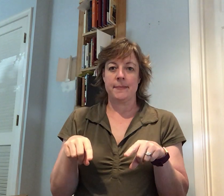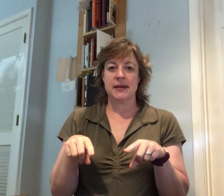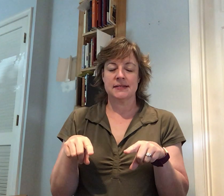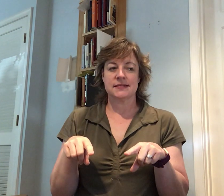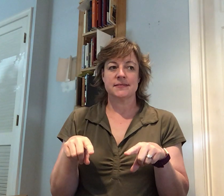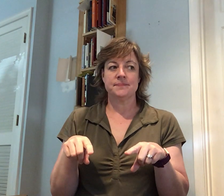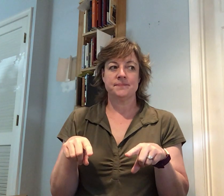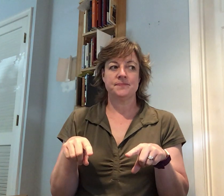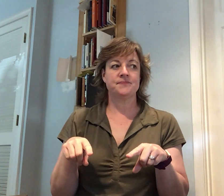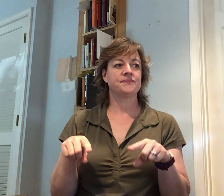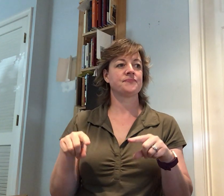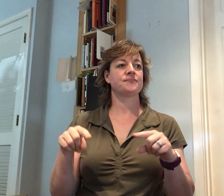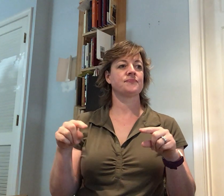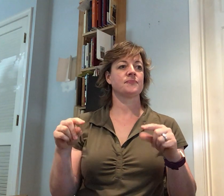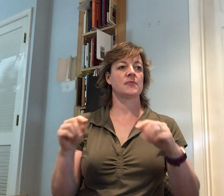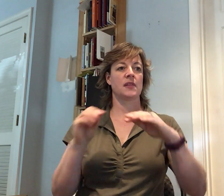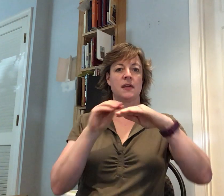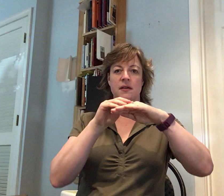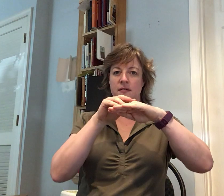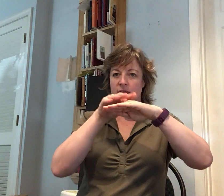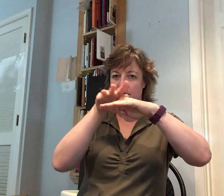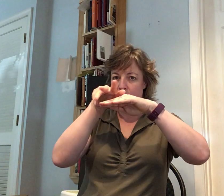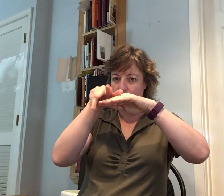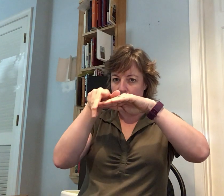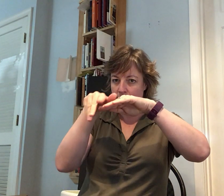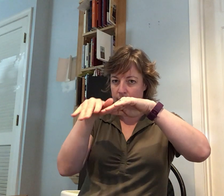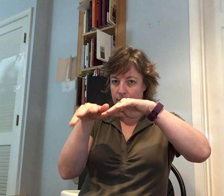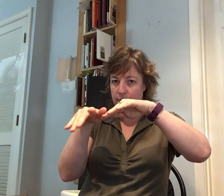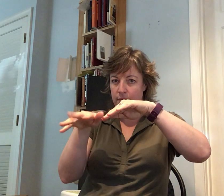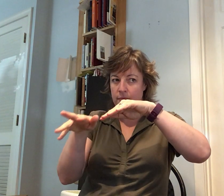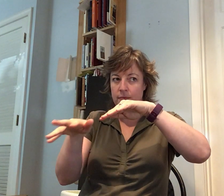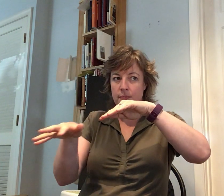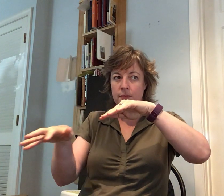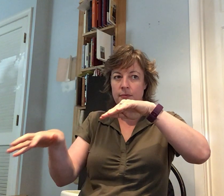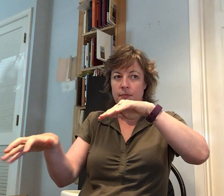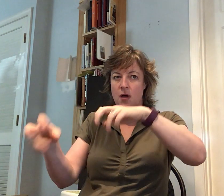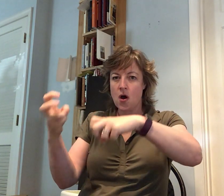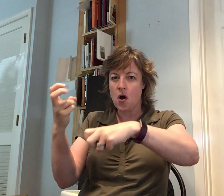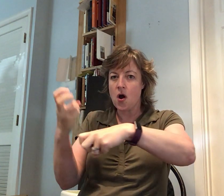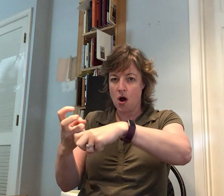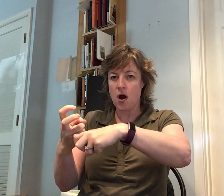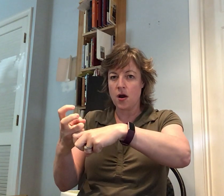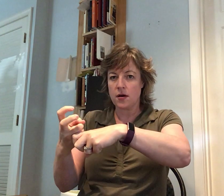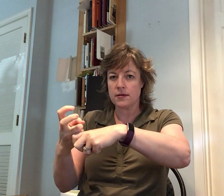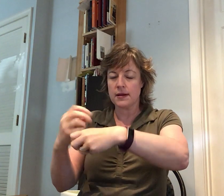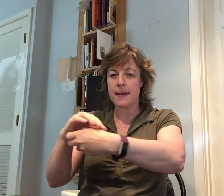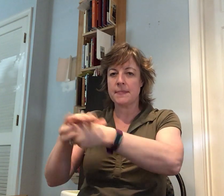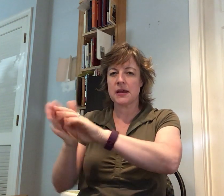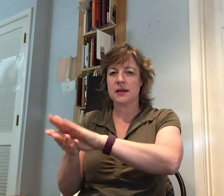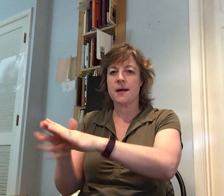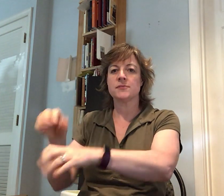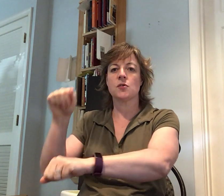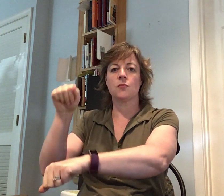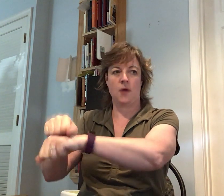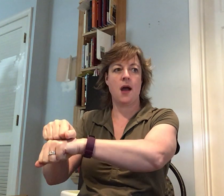across a wide area, it hardens and small amounts turn into rock. This volcanic rock is classified as